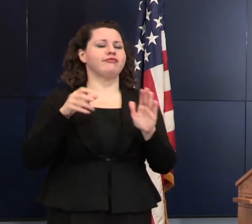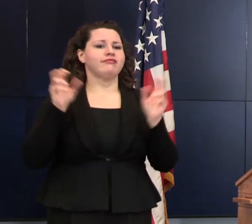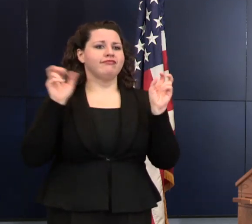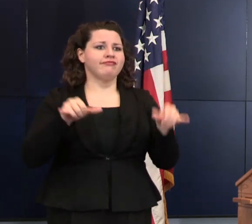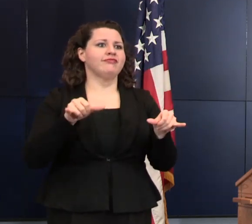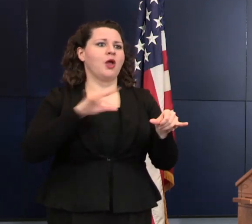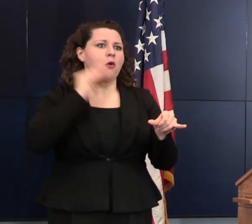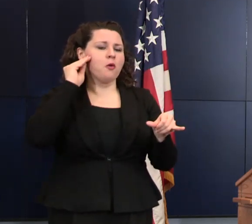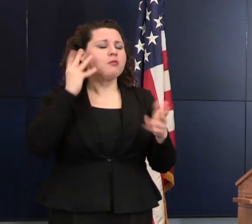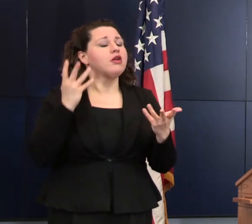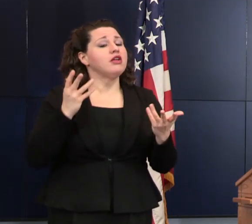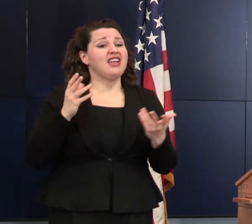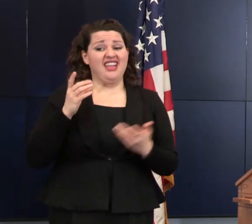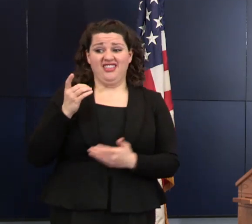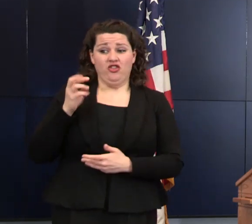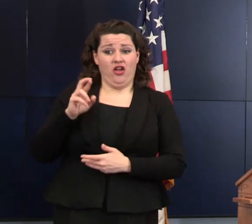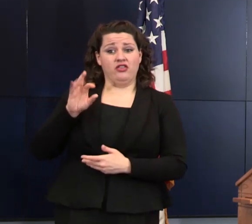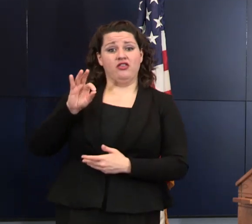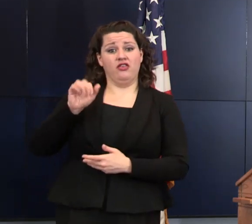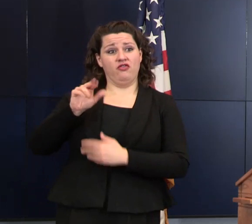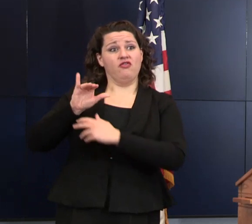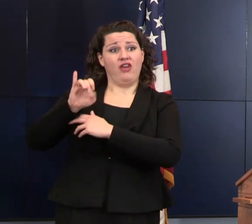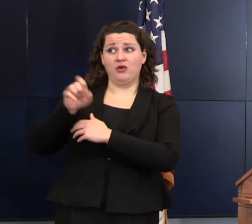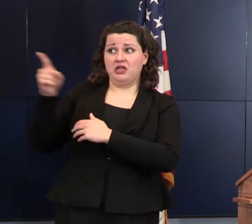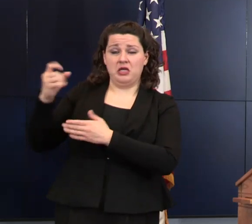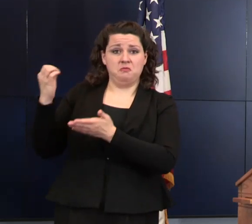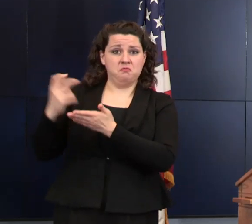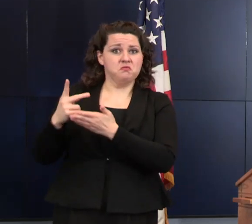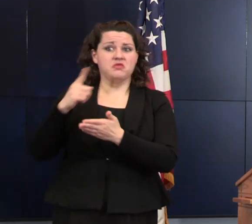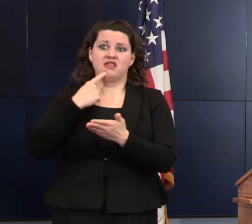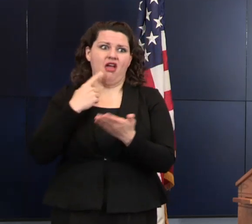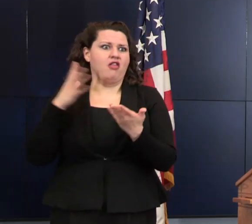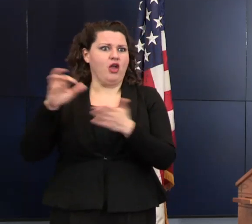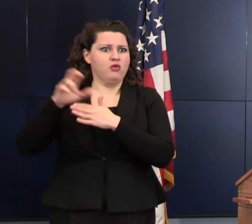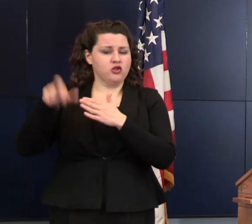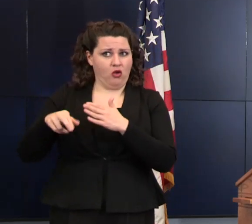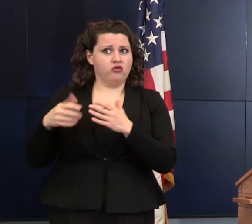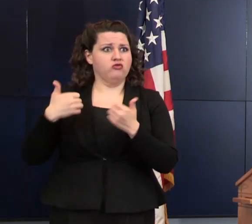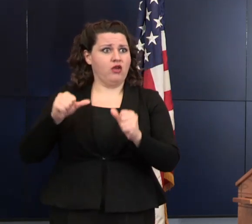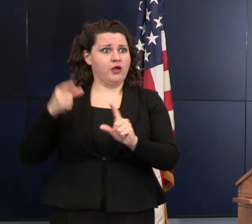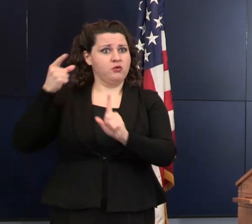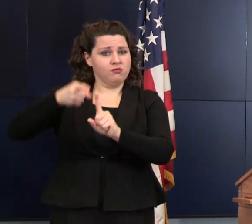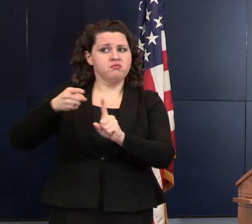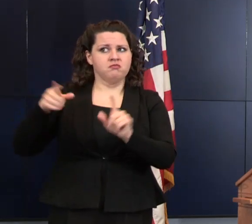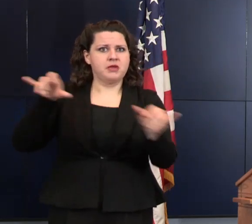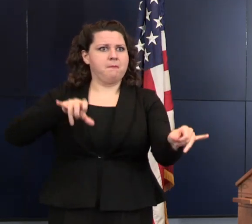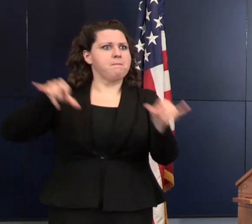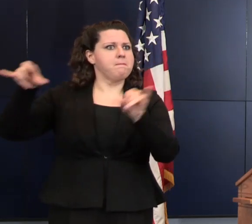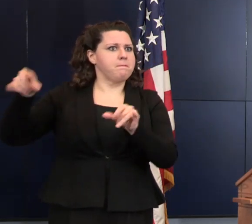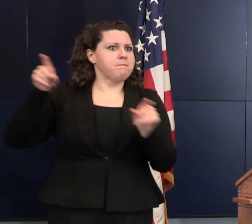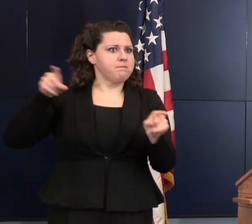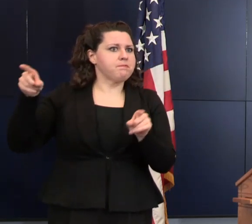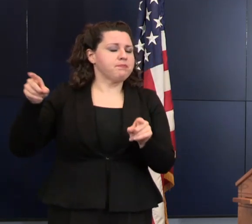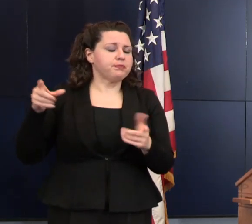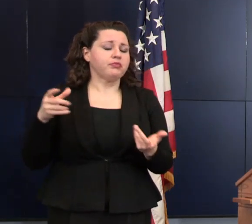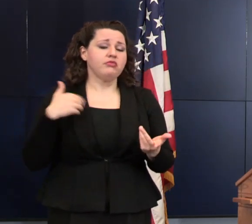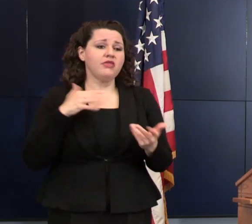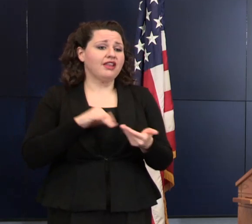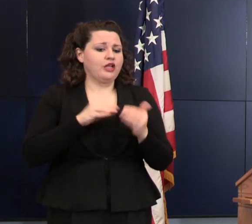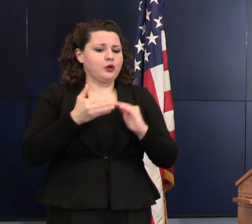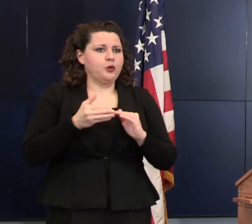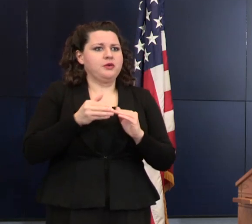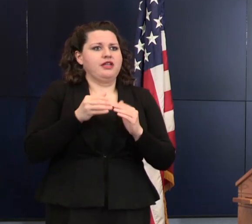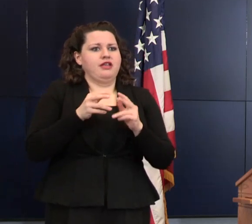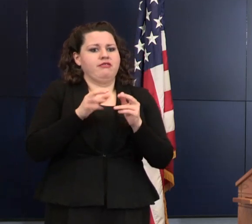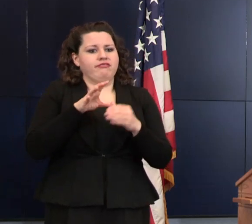mitigation efforts that I have put in place are actually aligned with the results that they're trying to get. And we're doing it on a community,